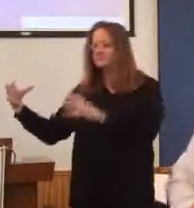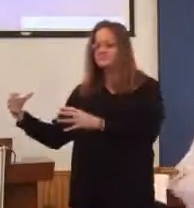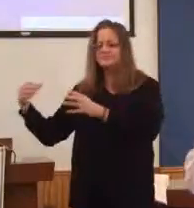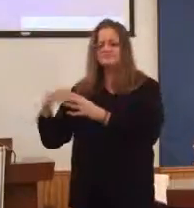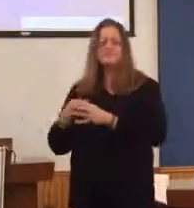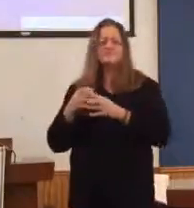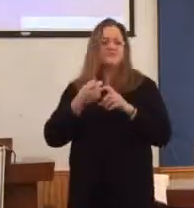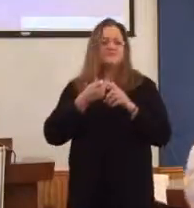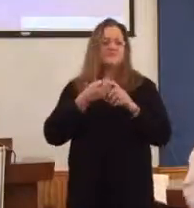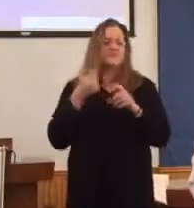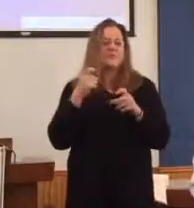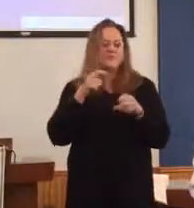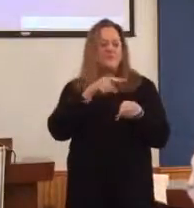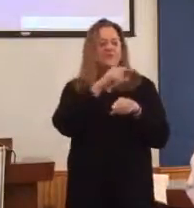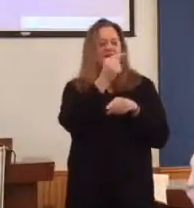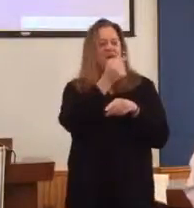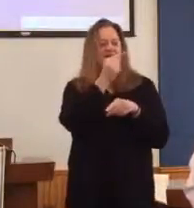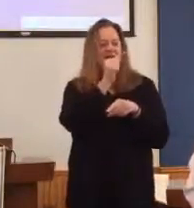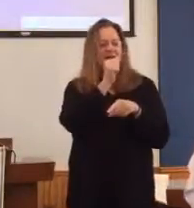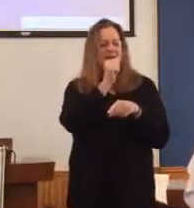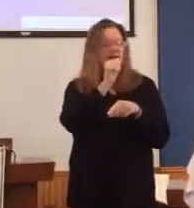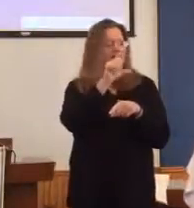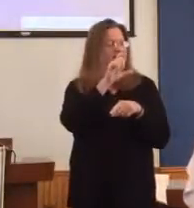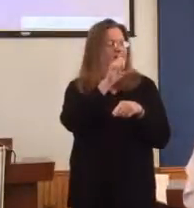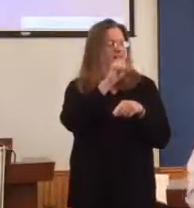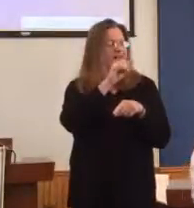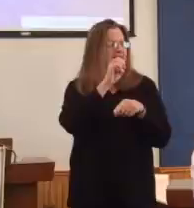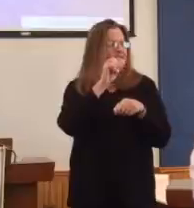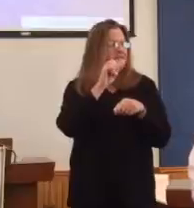probably from the Galilee.